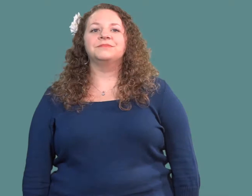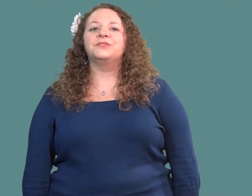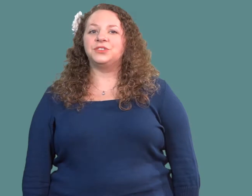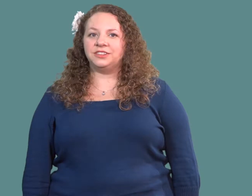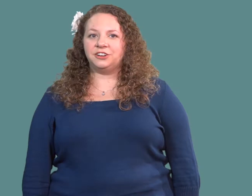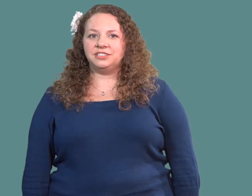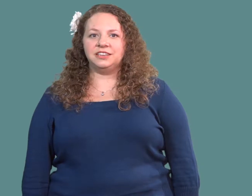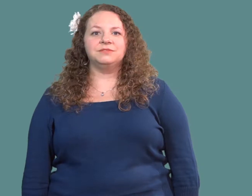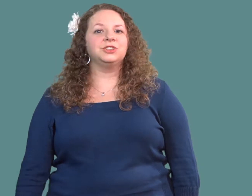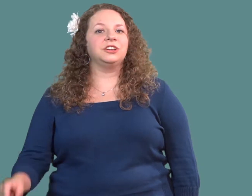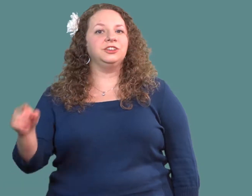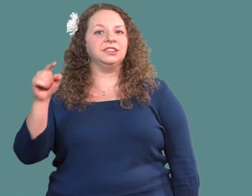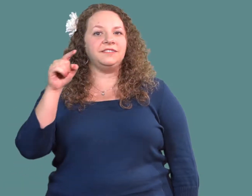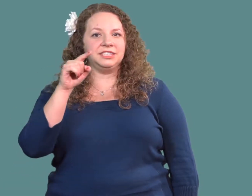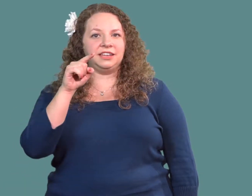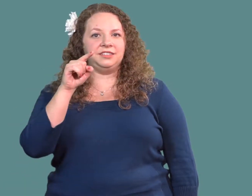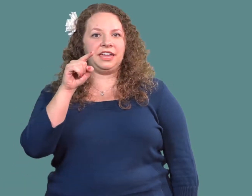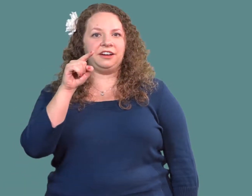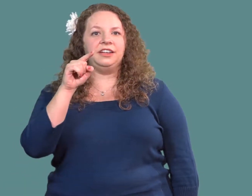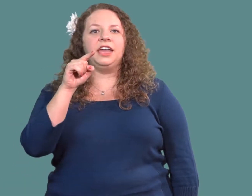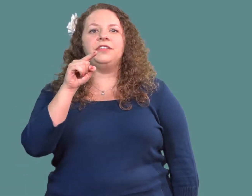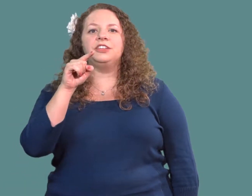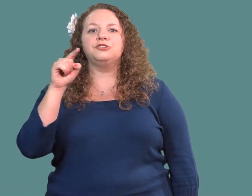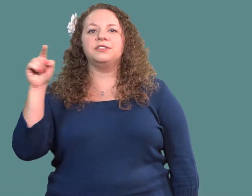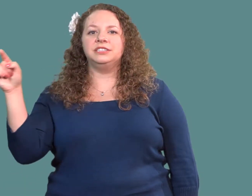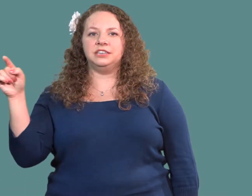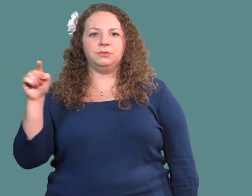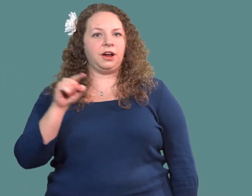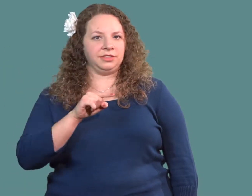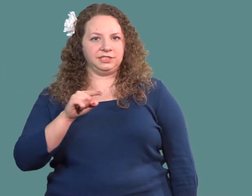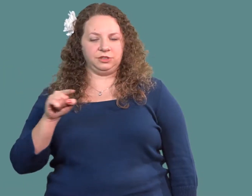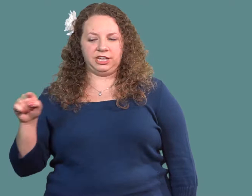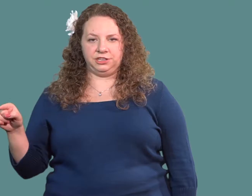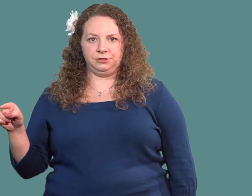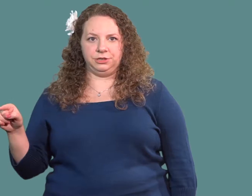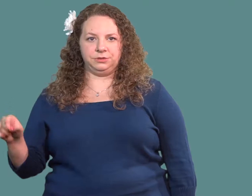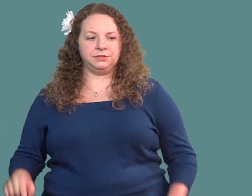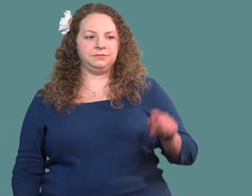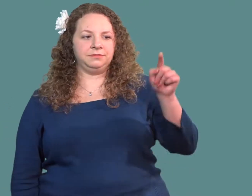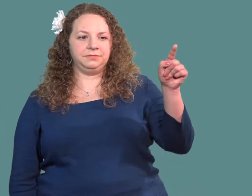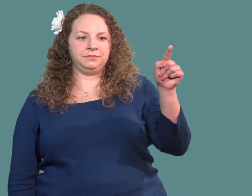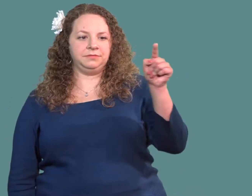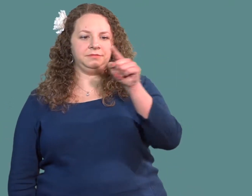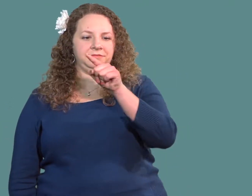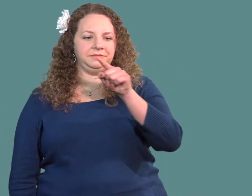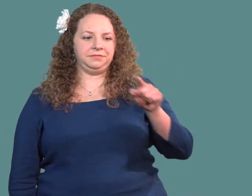For the letter Z, start on your left side in the air and then draw the Z regardless of which hand you use.